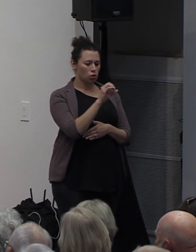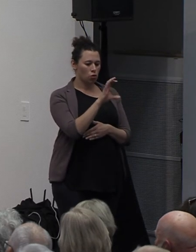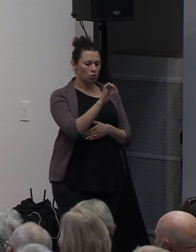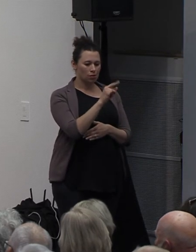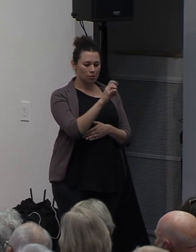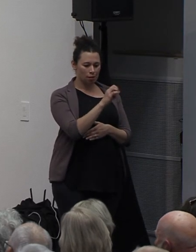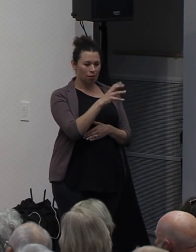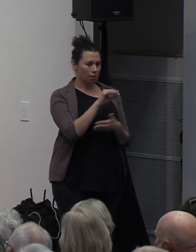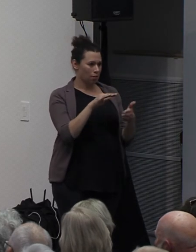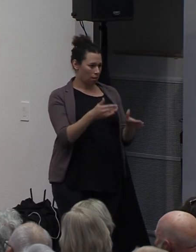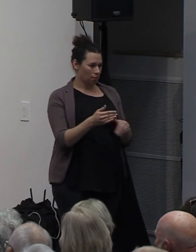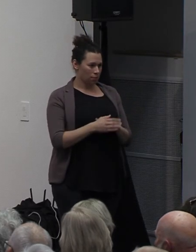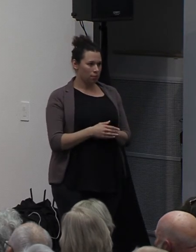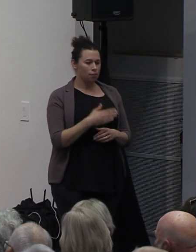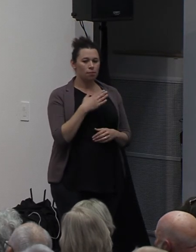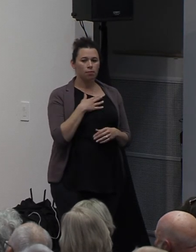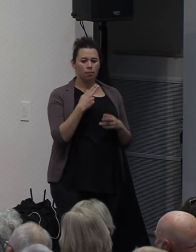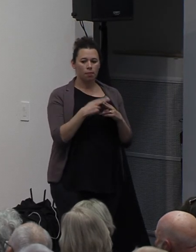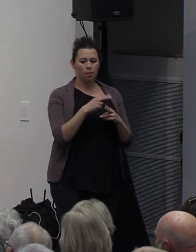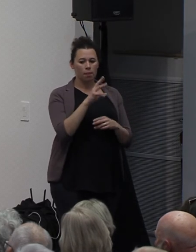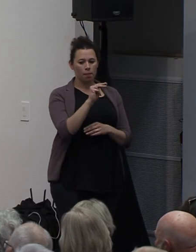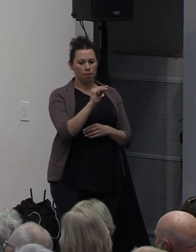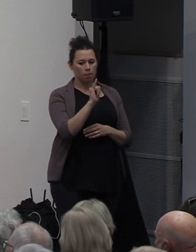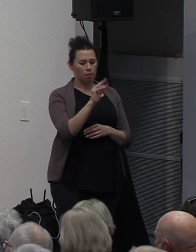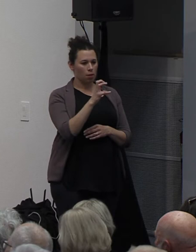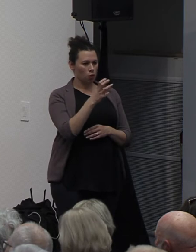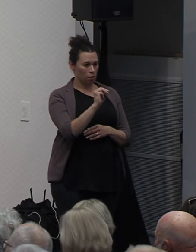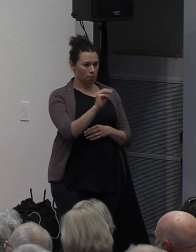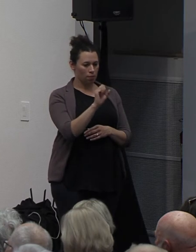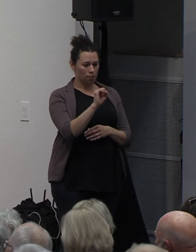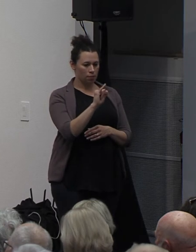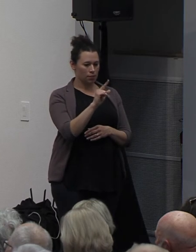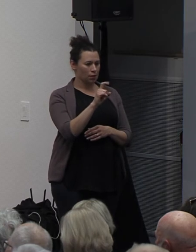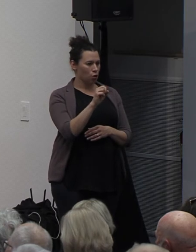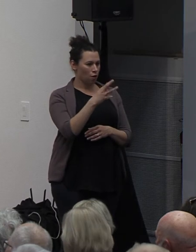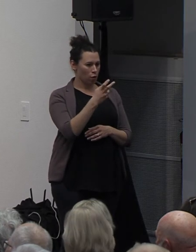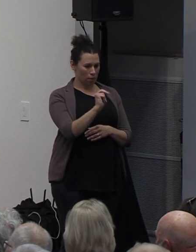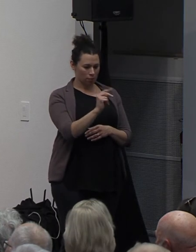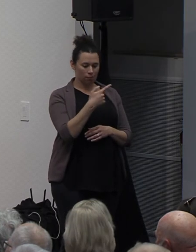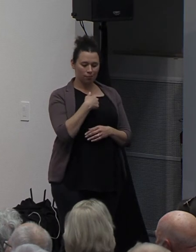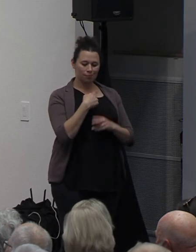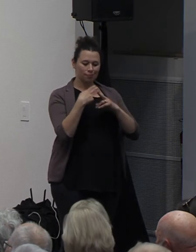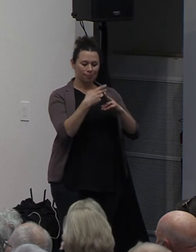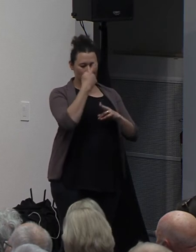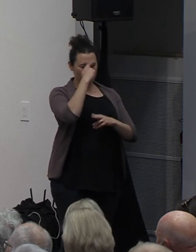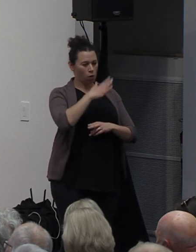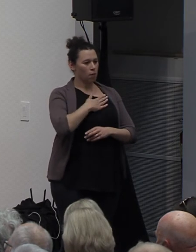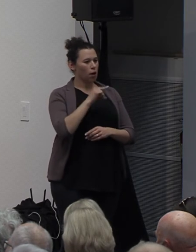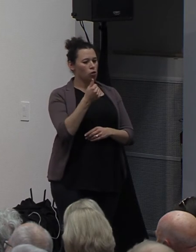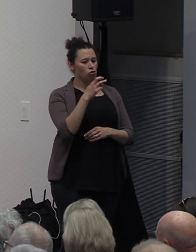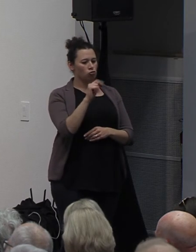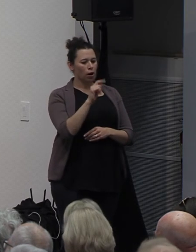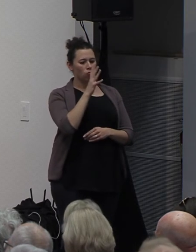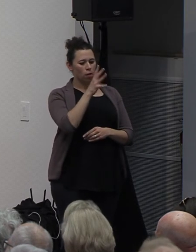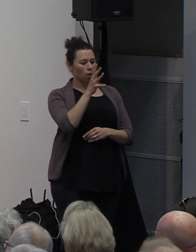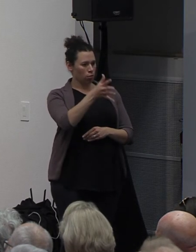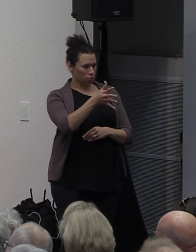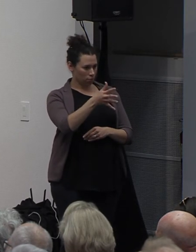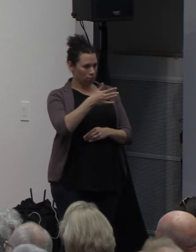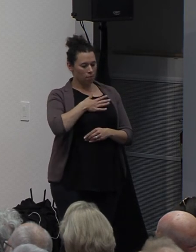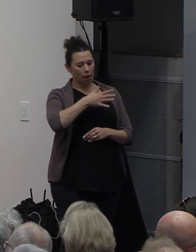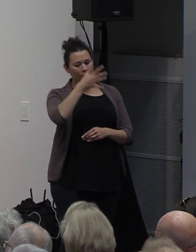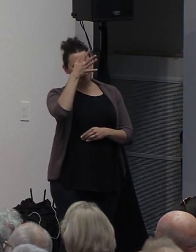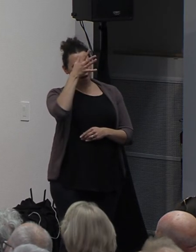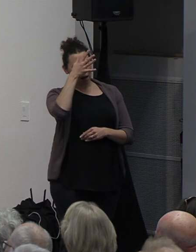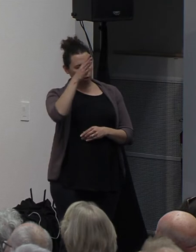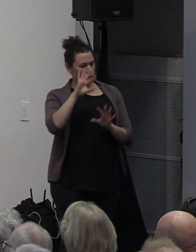My name is Miriam Silberman. In true tradition, I am named after my great-grandmother on my father's side. I am